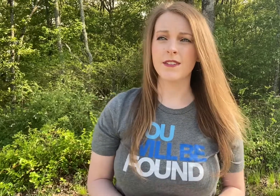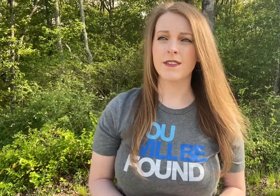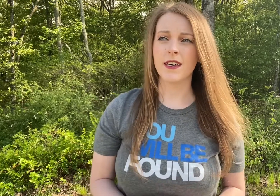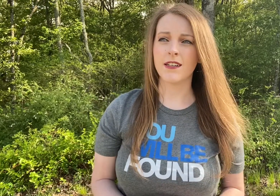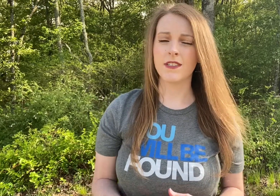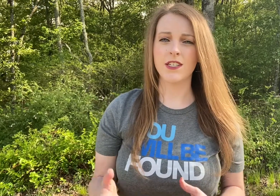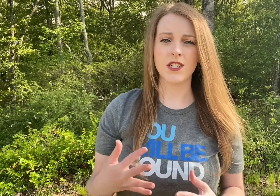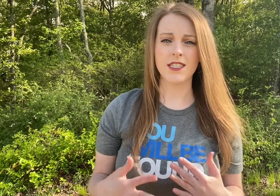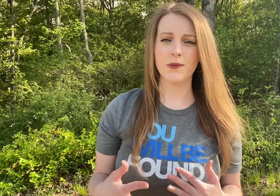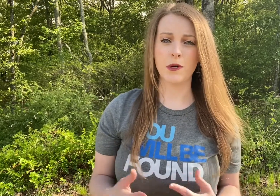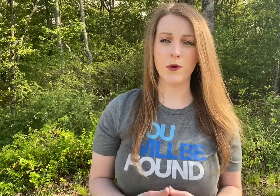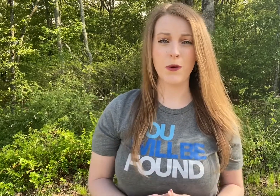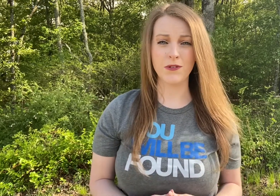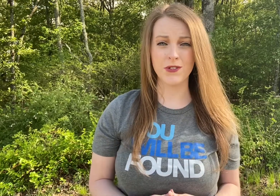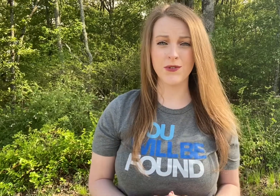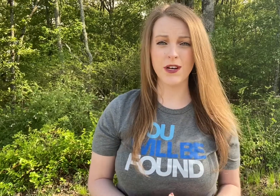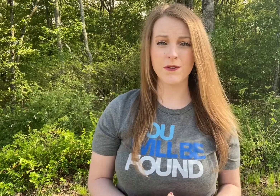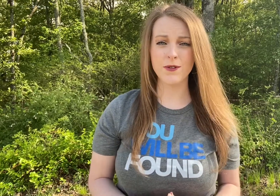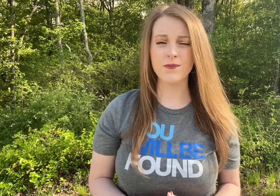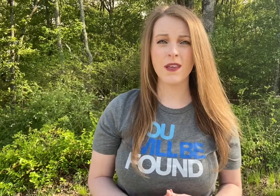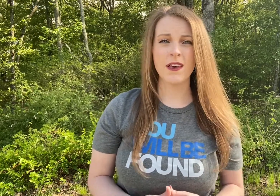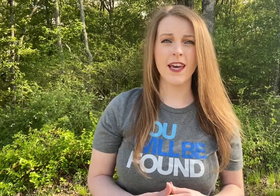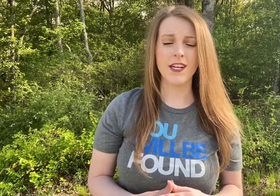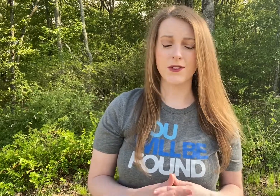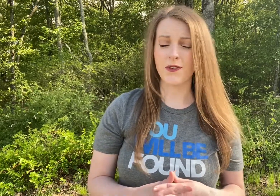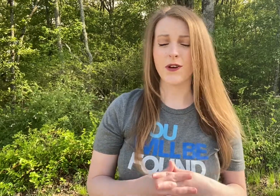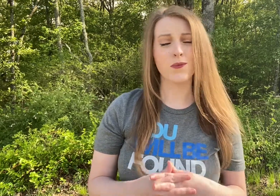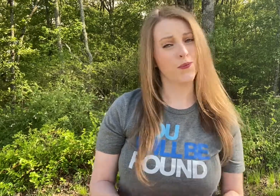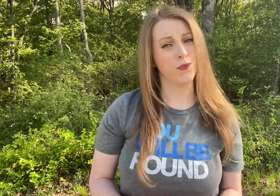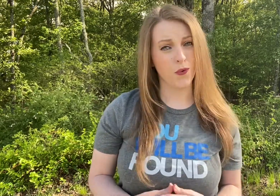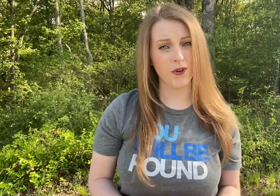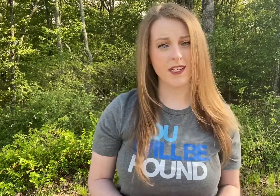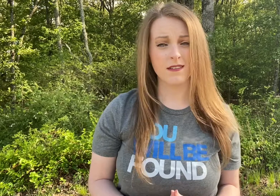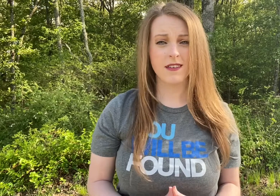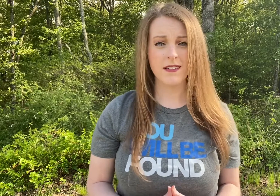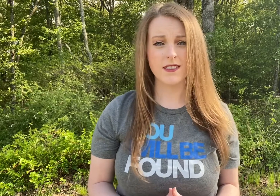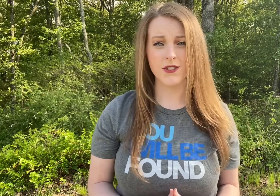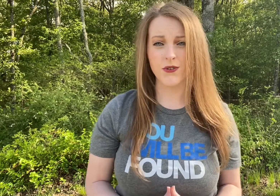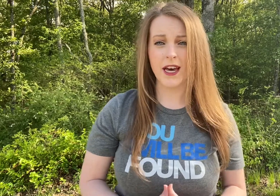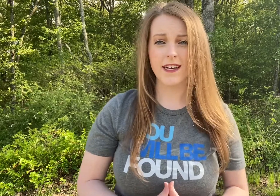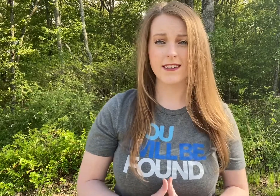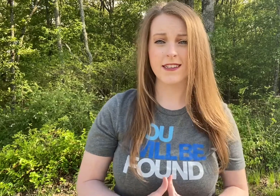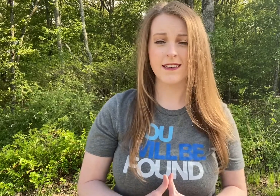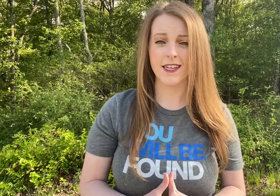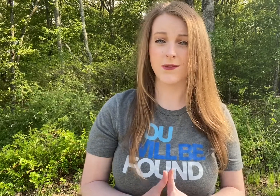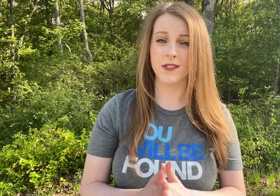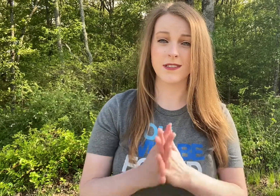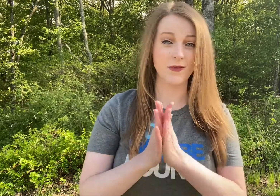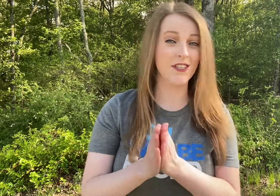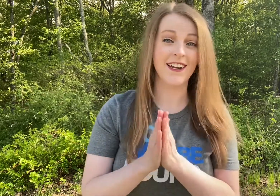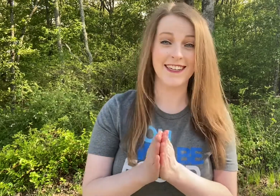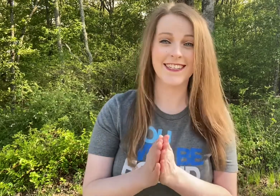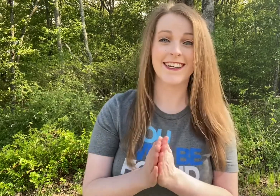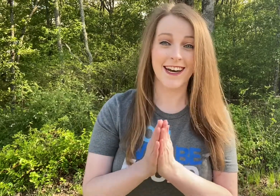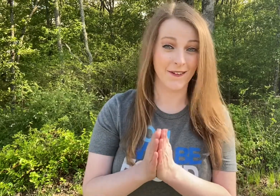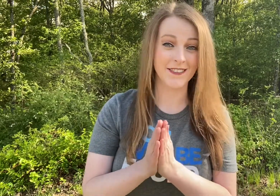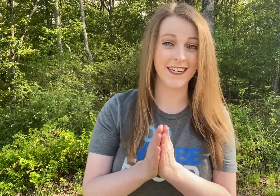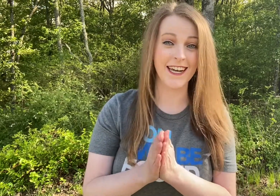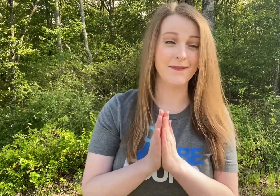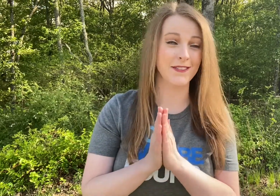kind of digest them on a more personal level. And it was very rewarding to do that, and it was not easy. I will say that I picked a very